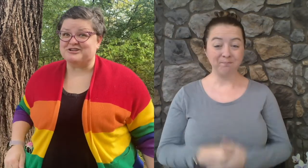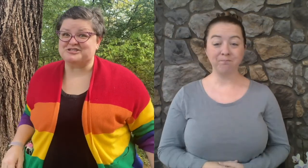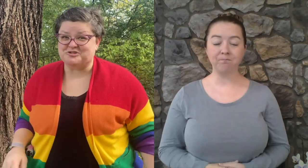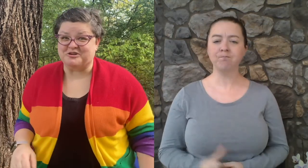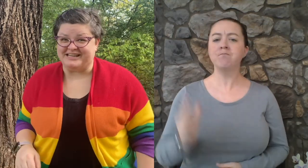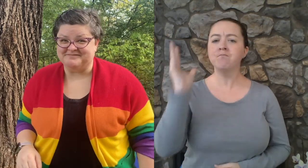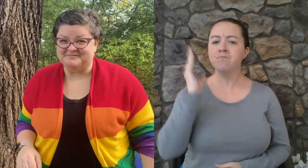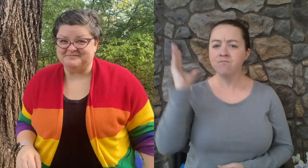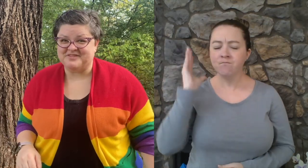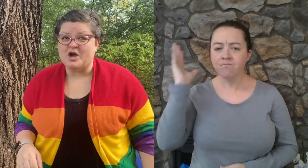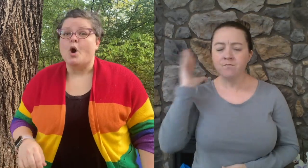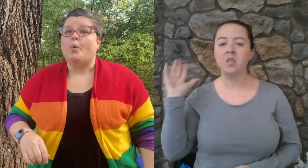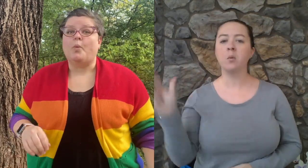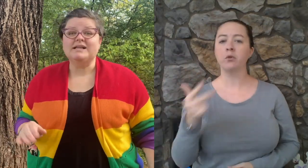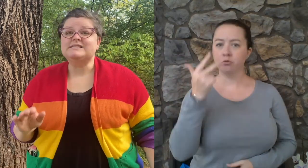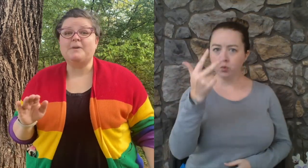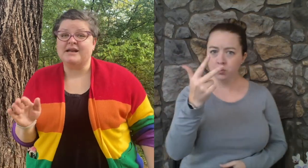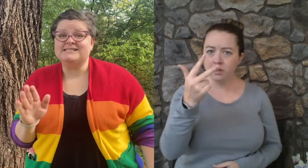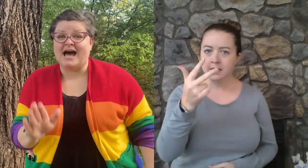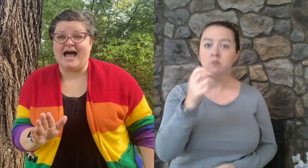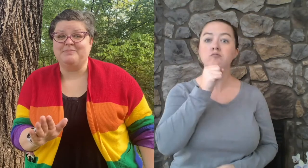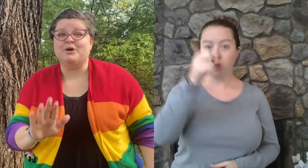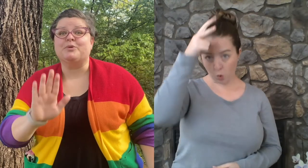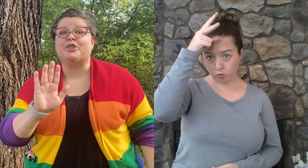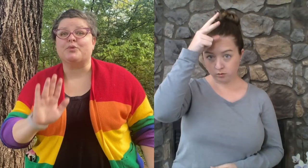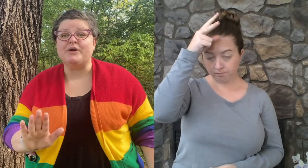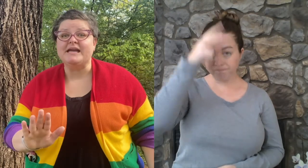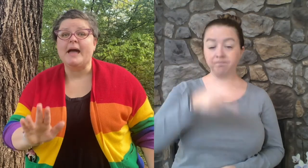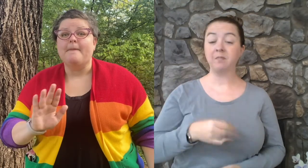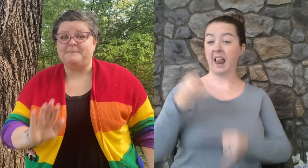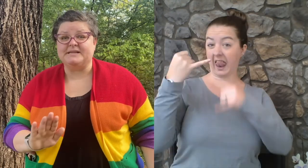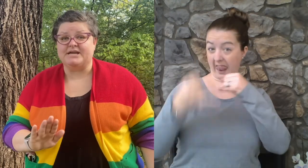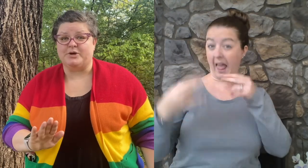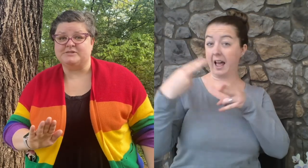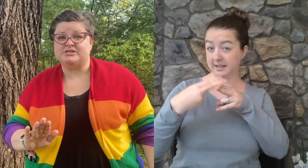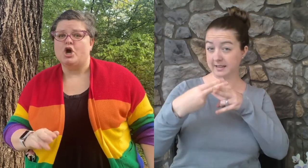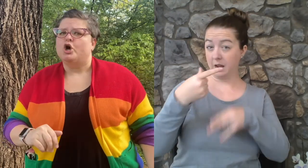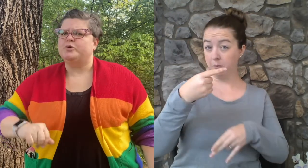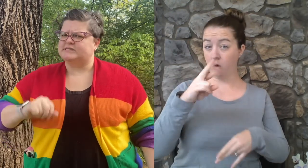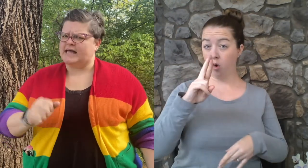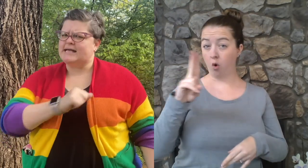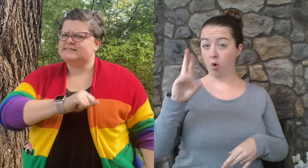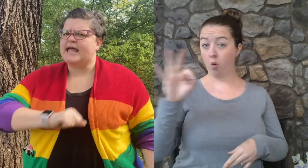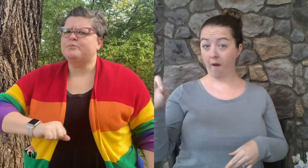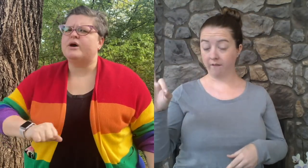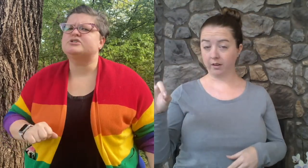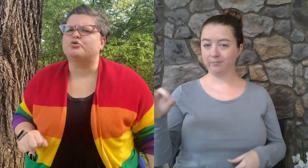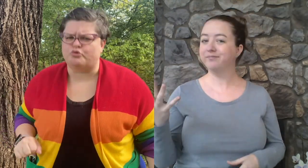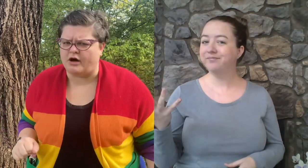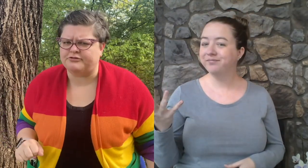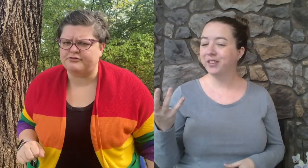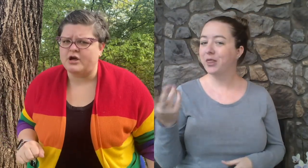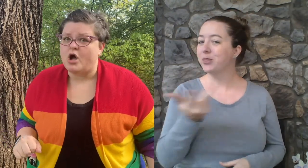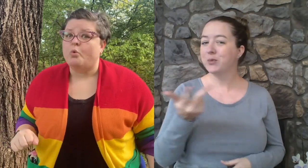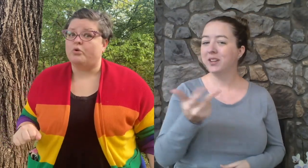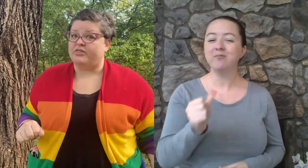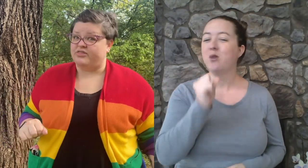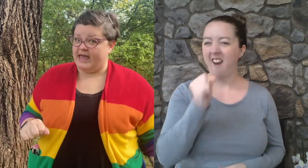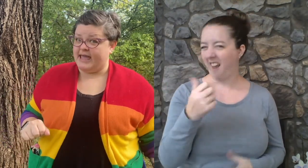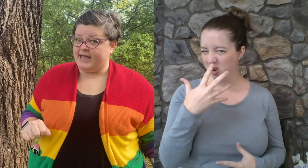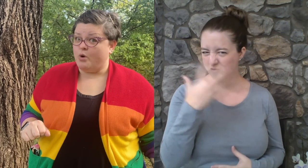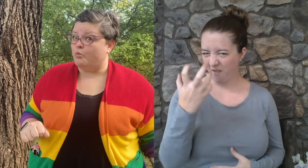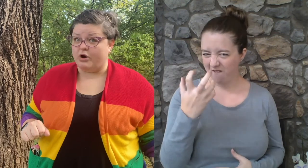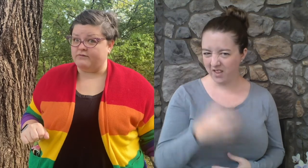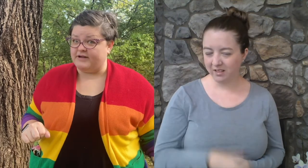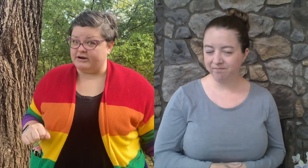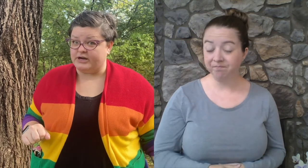our story. Once upon a time, there were three billy goats whose last name was Gruff. Well,